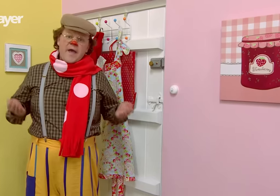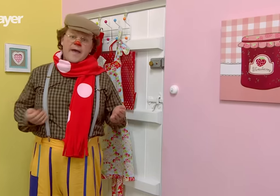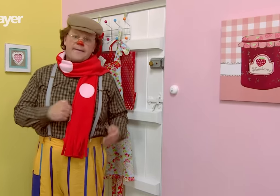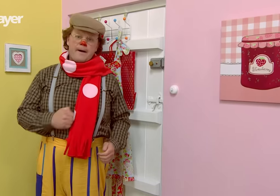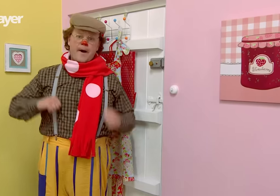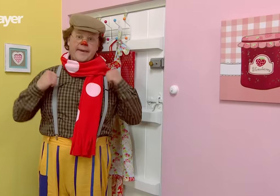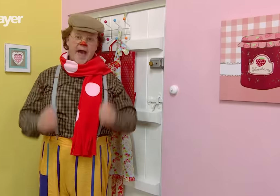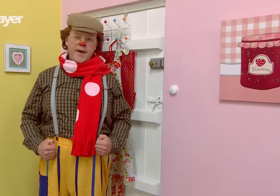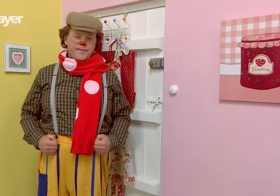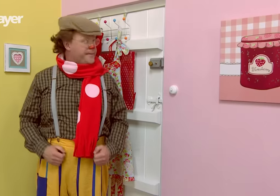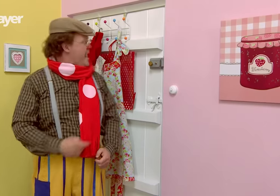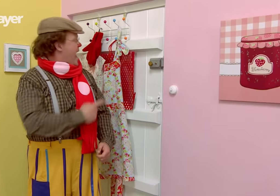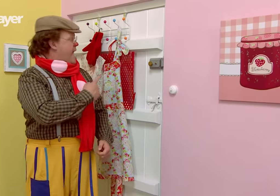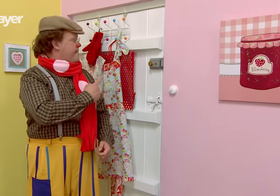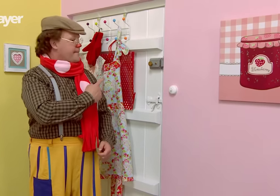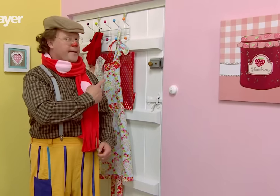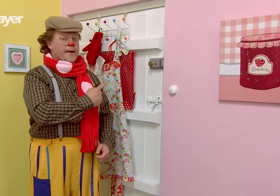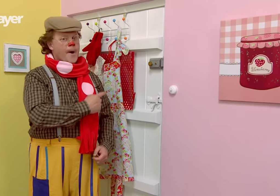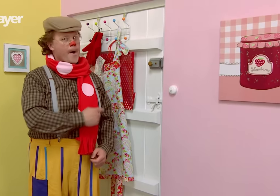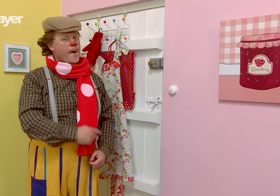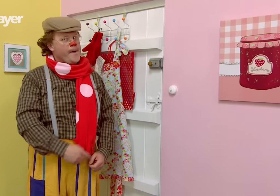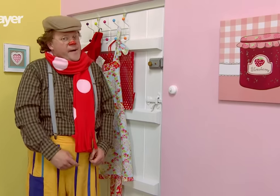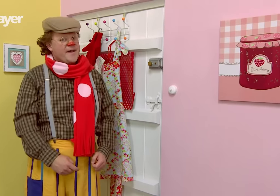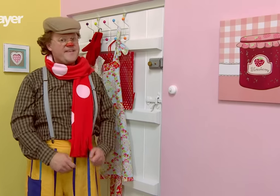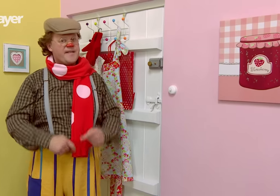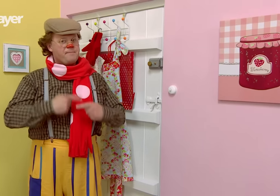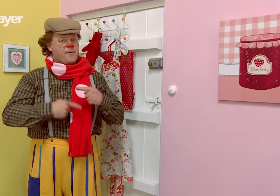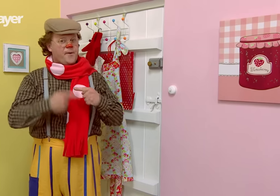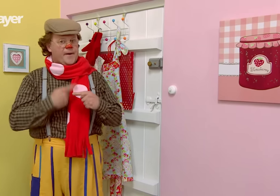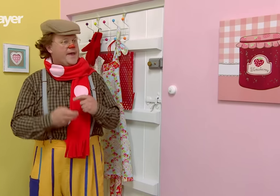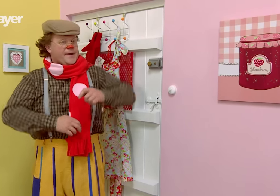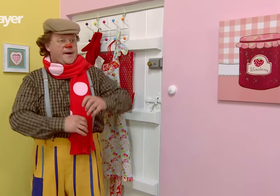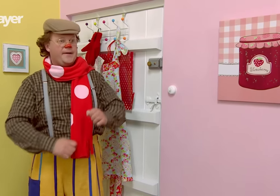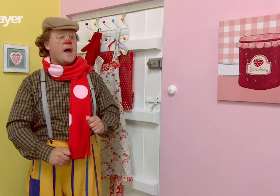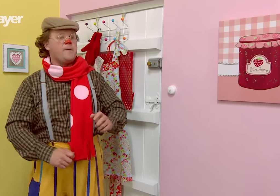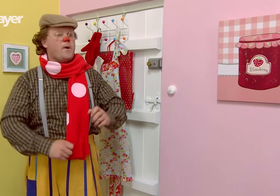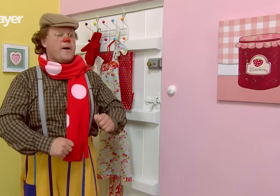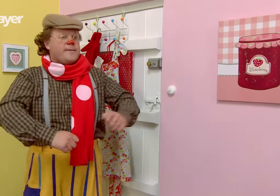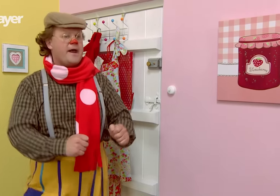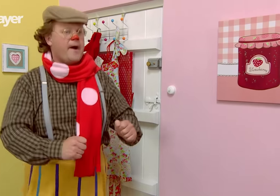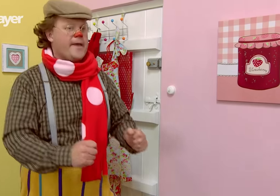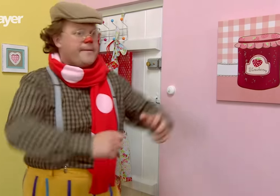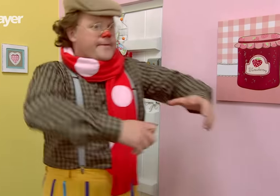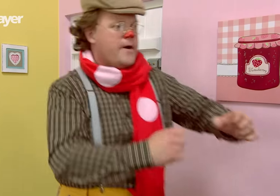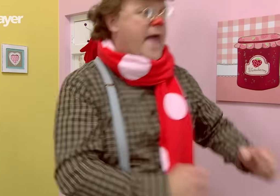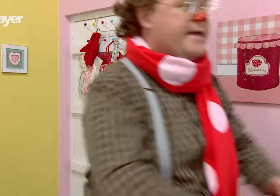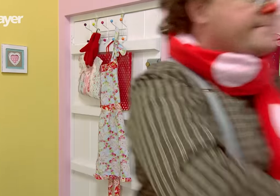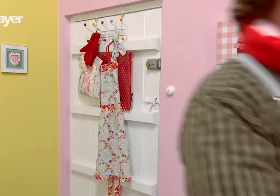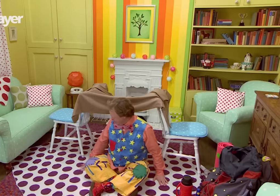Where's my coat? Oh, it's the boy. I don't know. Boy, where are you? Hey, where's